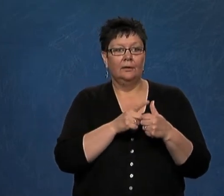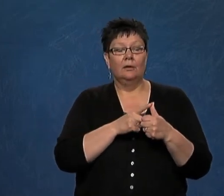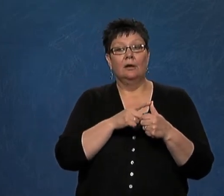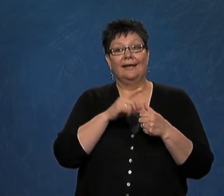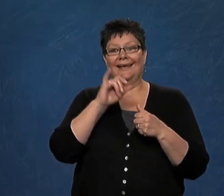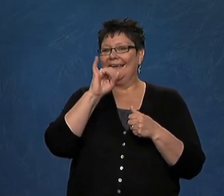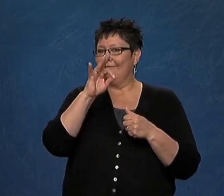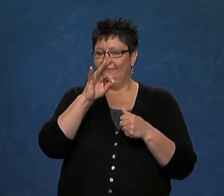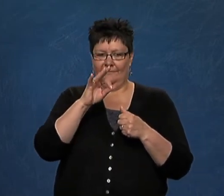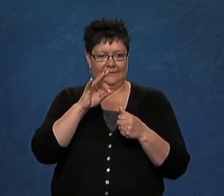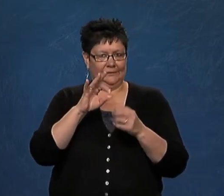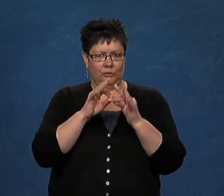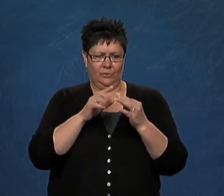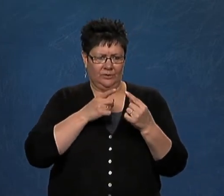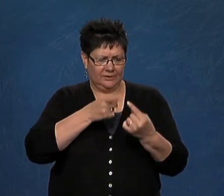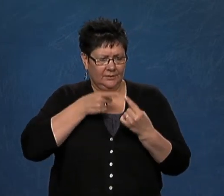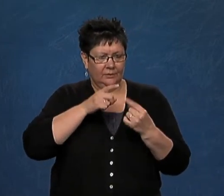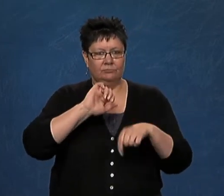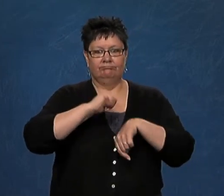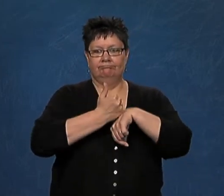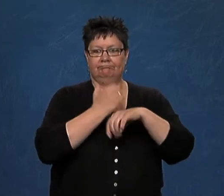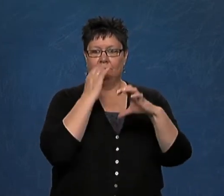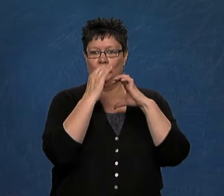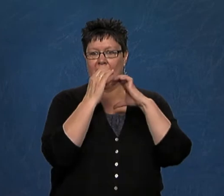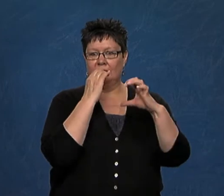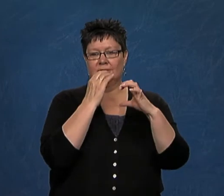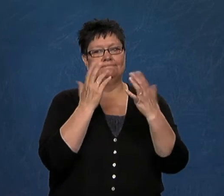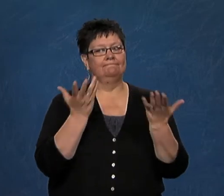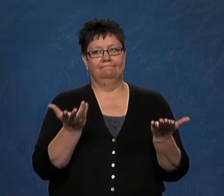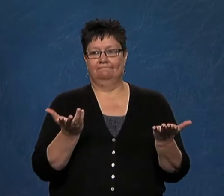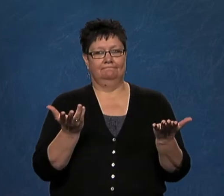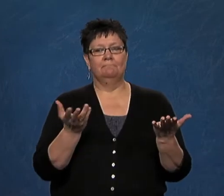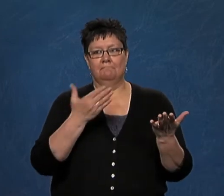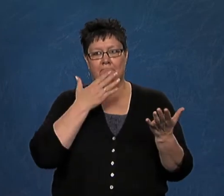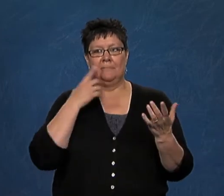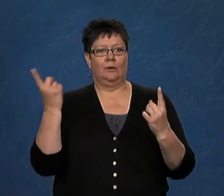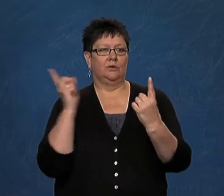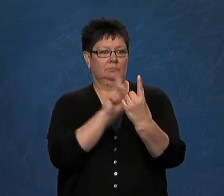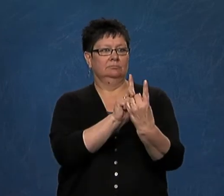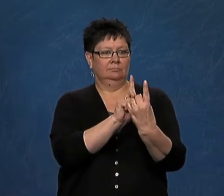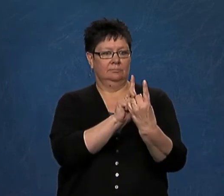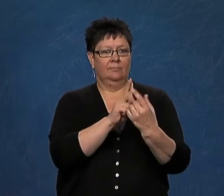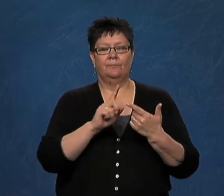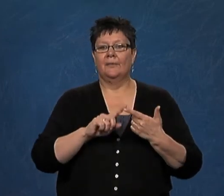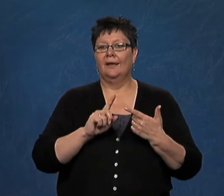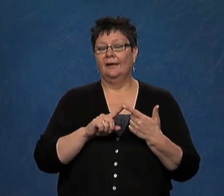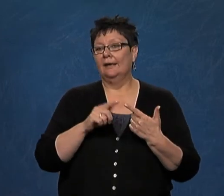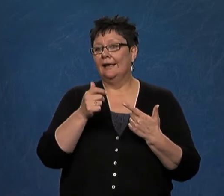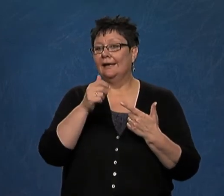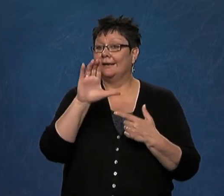where we should not be using VRI. If the interpreter find themselves